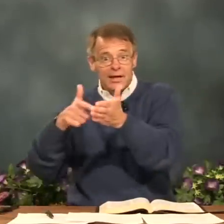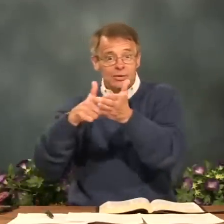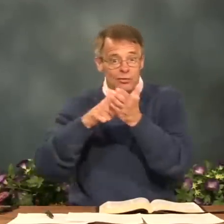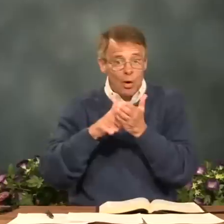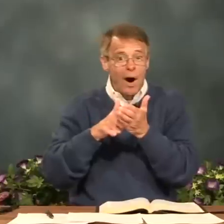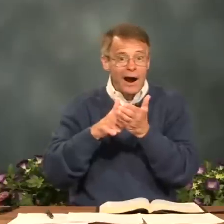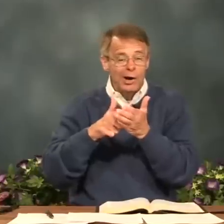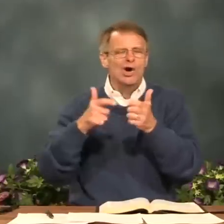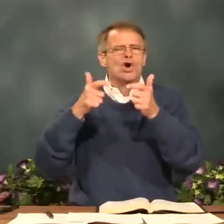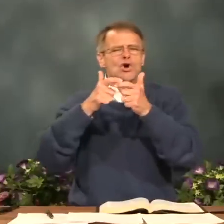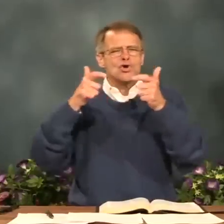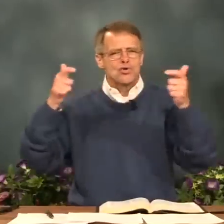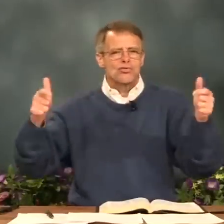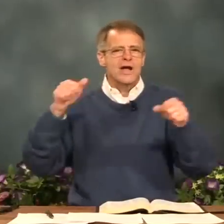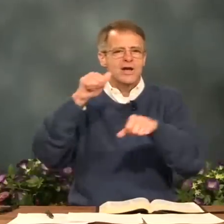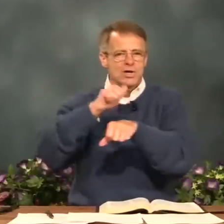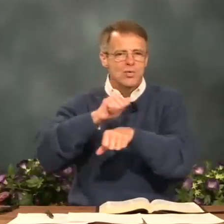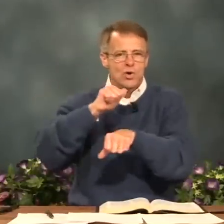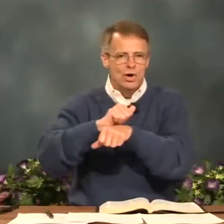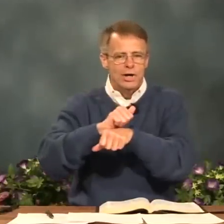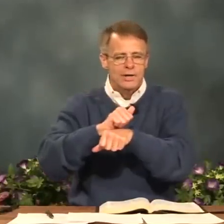plans require great work.